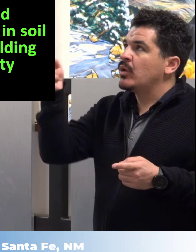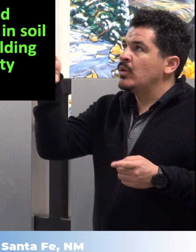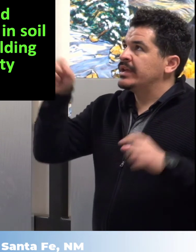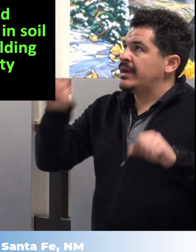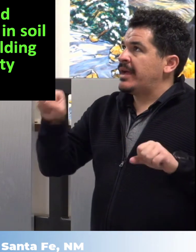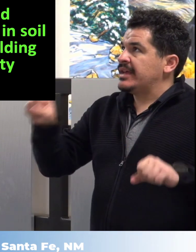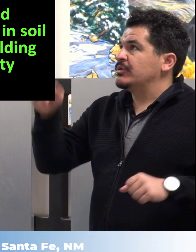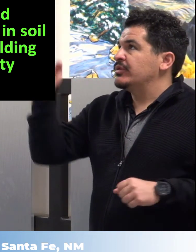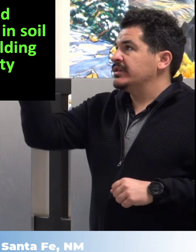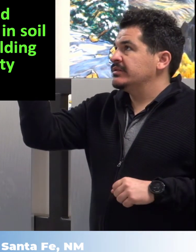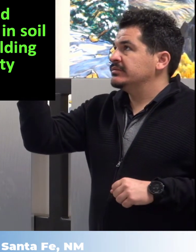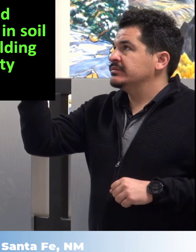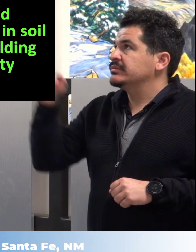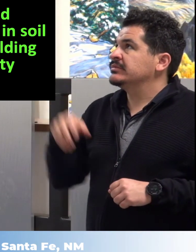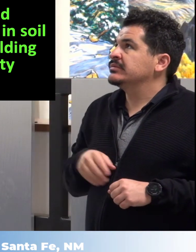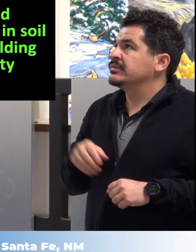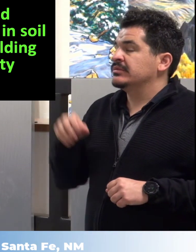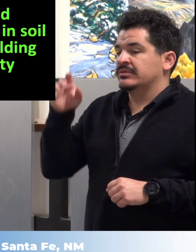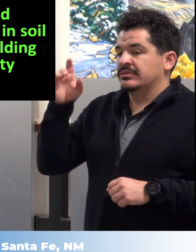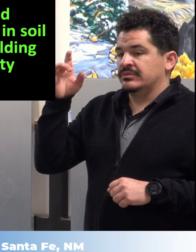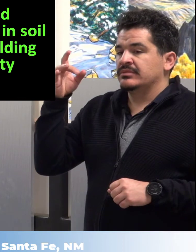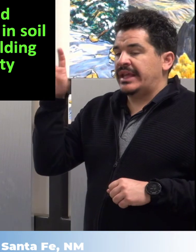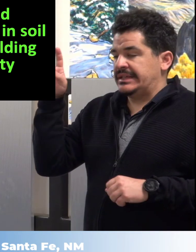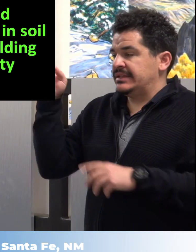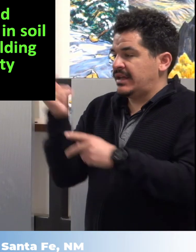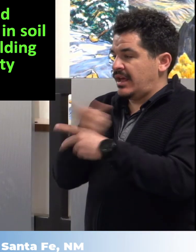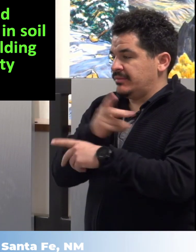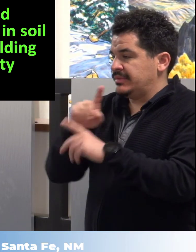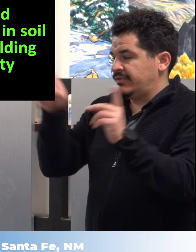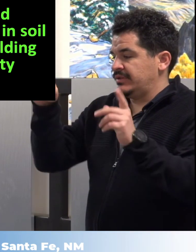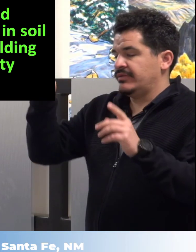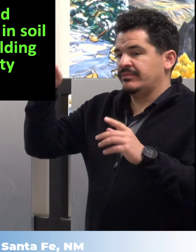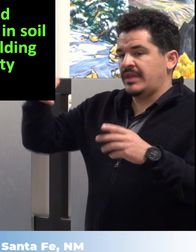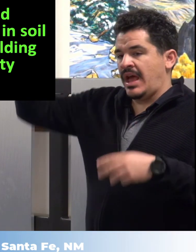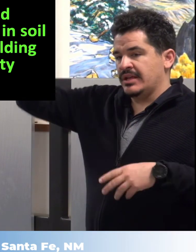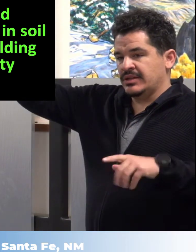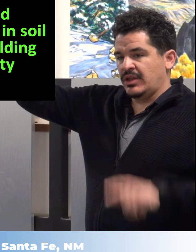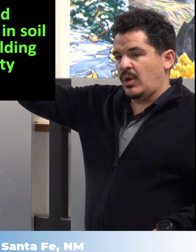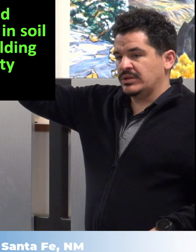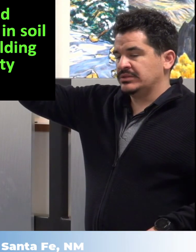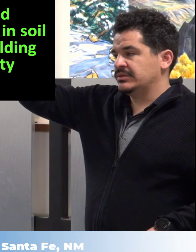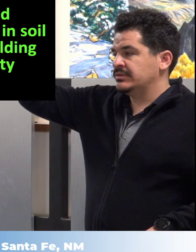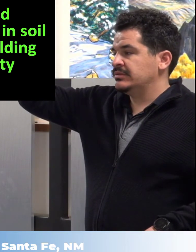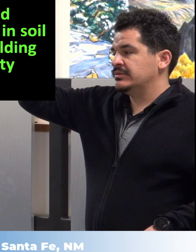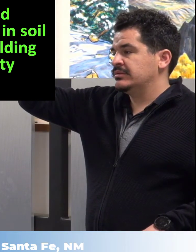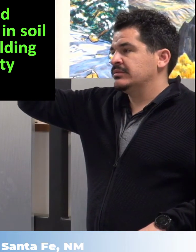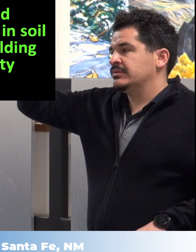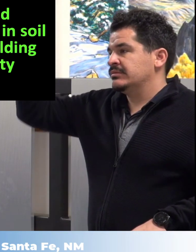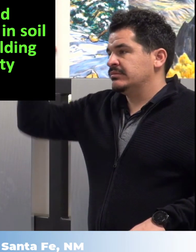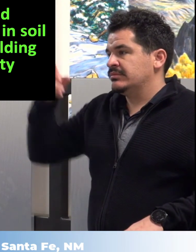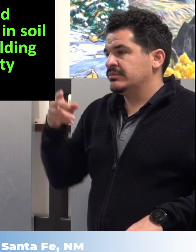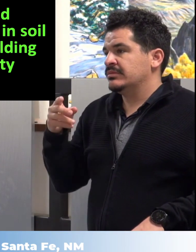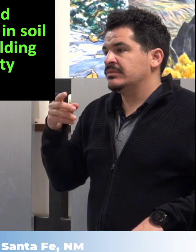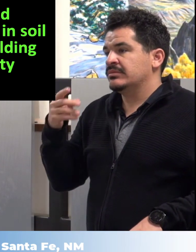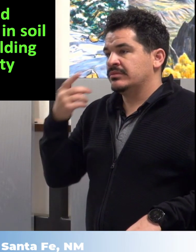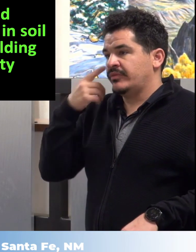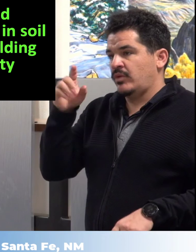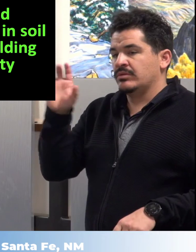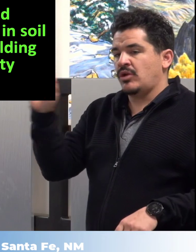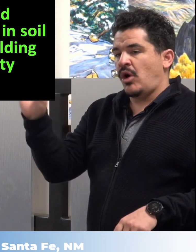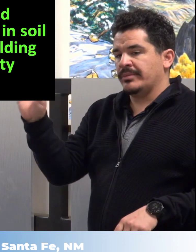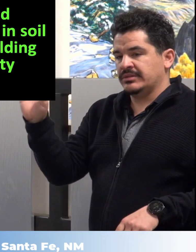18 fold difference in water holding capacity between the highest to the lowest ranking soils just in terms of their carbon